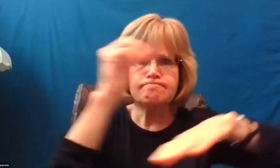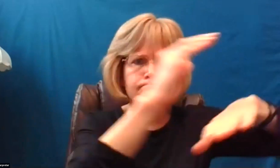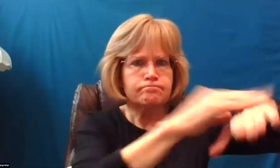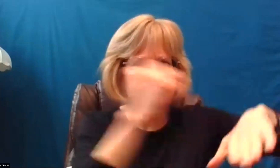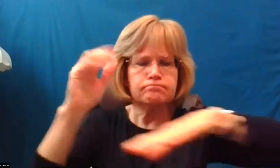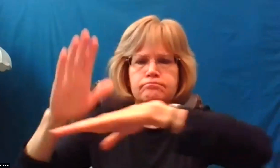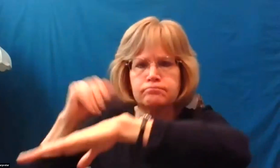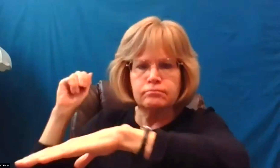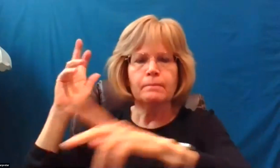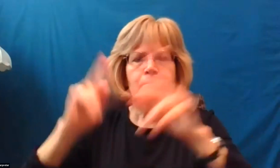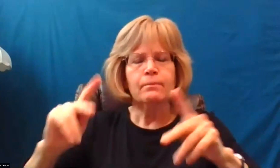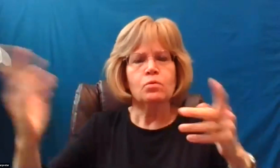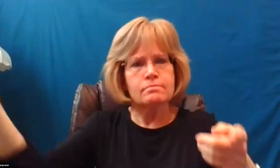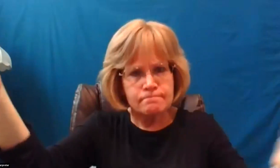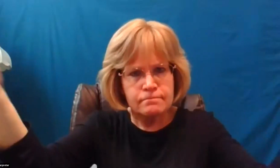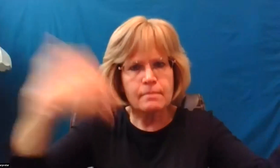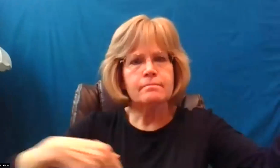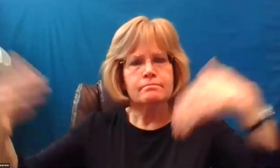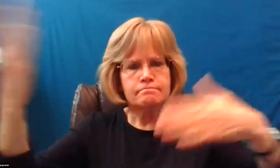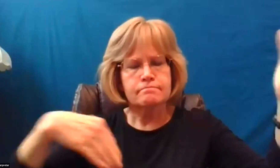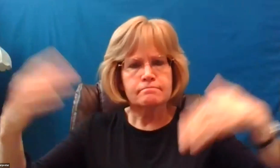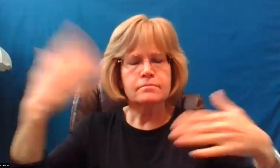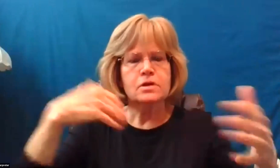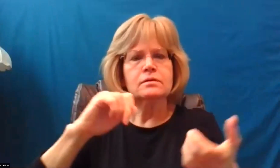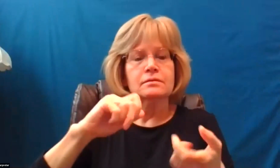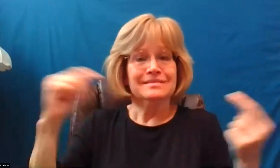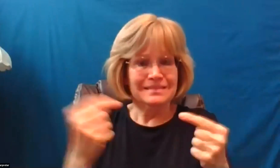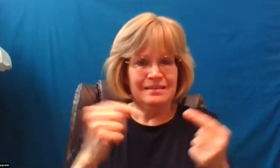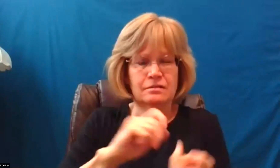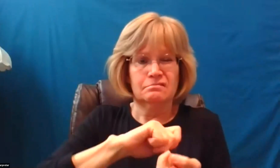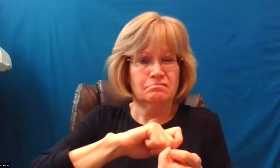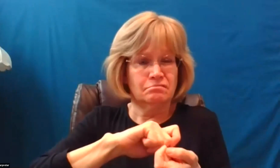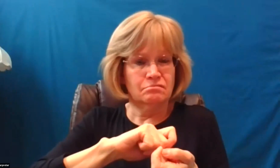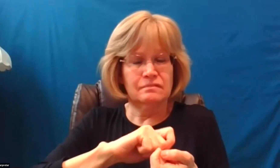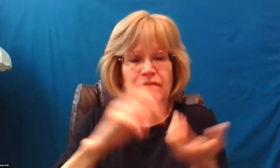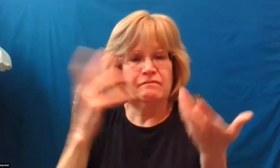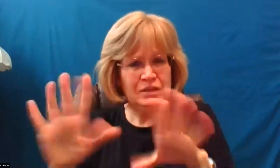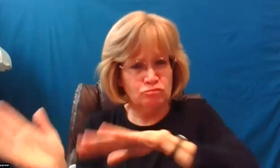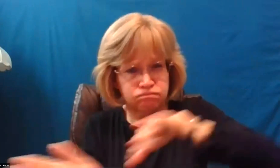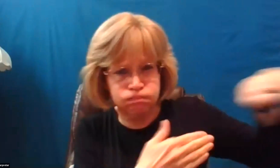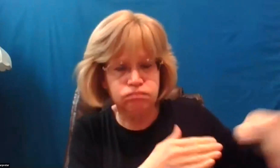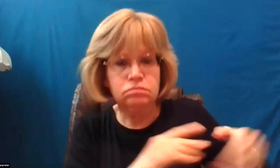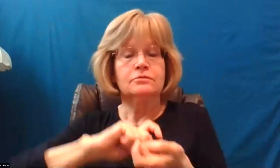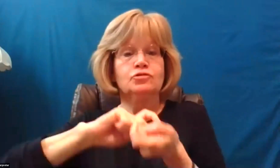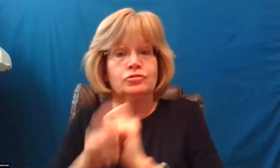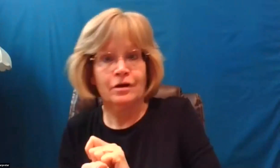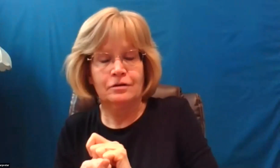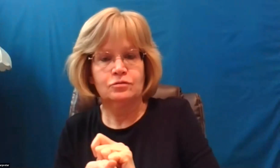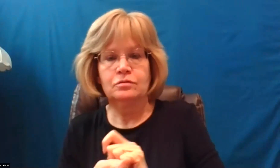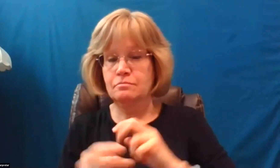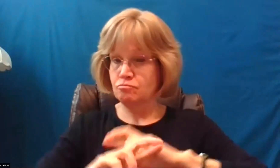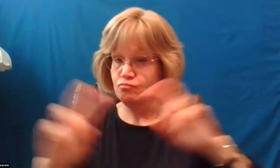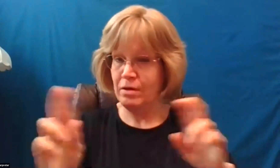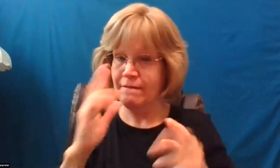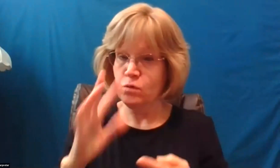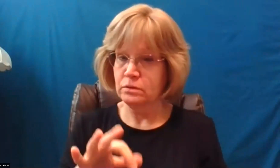to come to repentance, to turn away from their sin, and get ready for somebody really special who